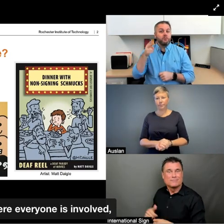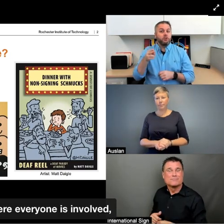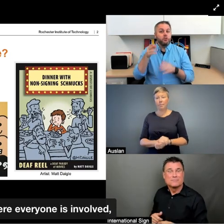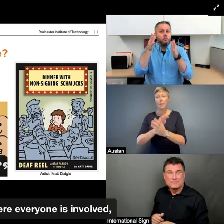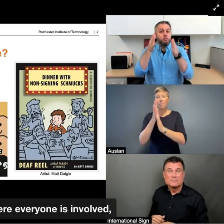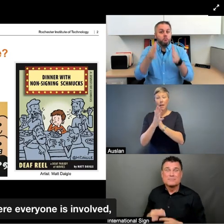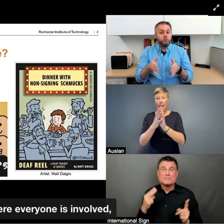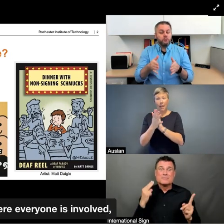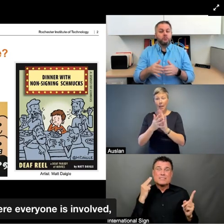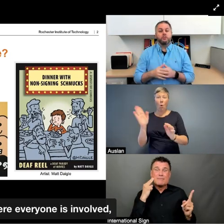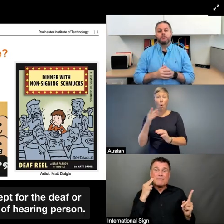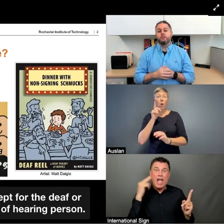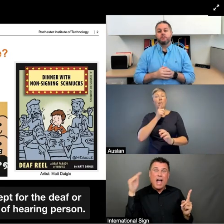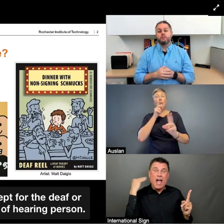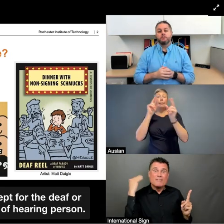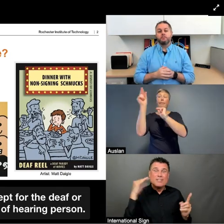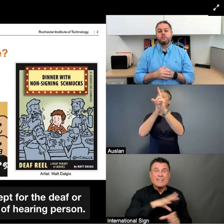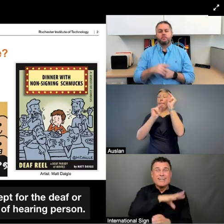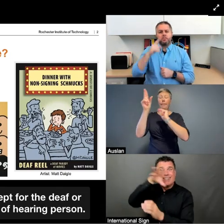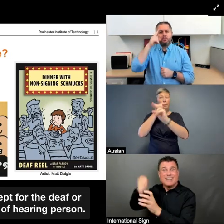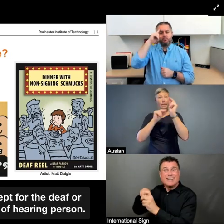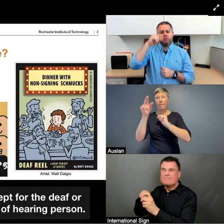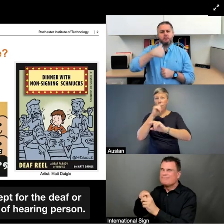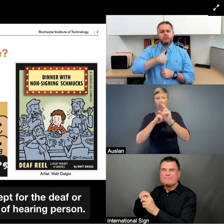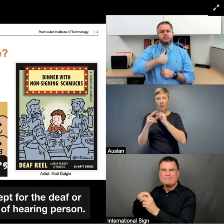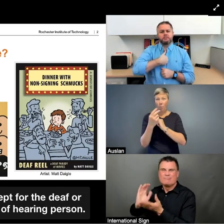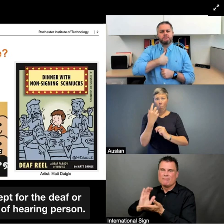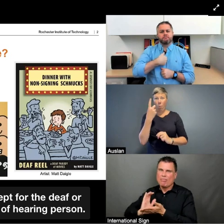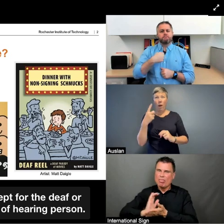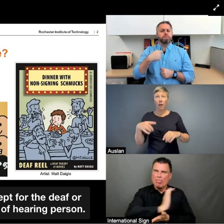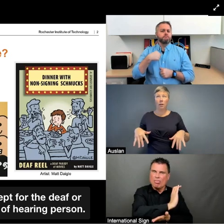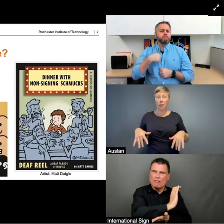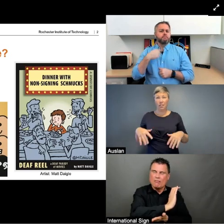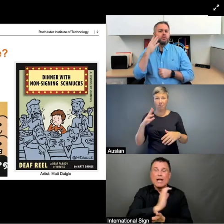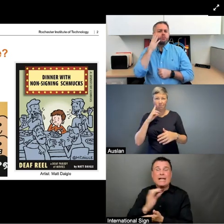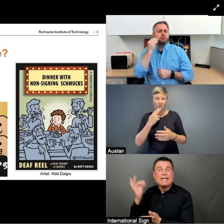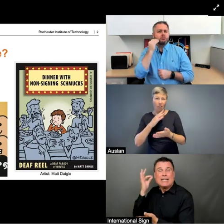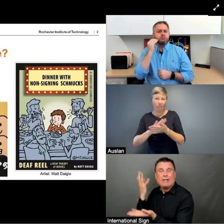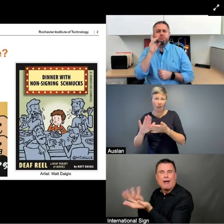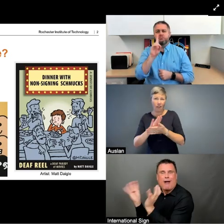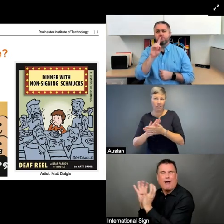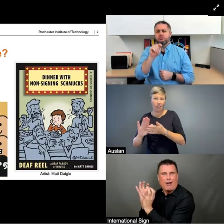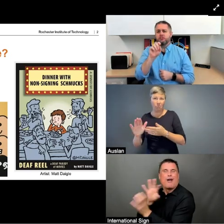This is where everyone is involved except for the deaf or hard of hearing person.